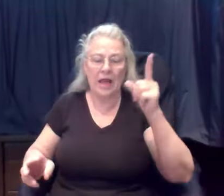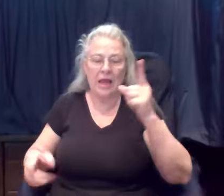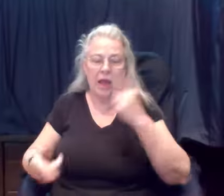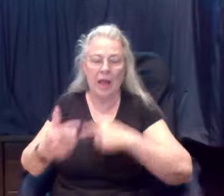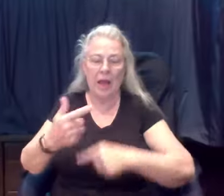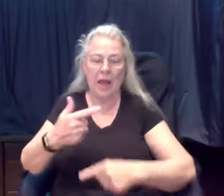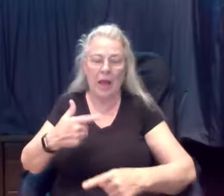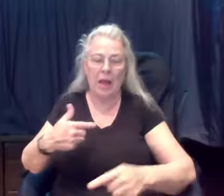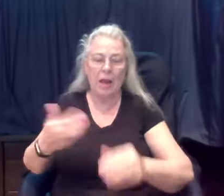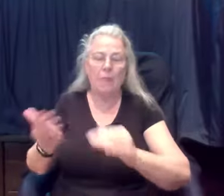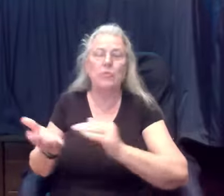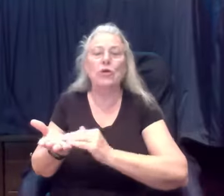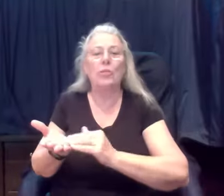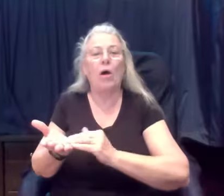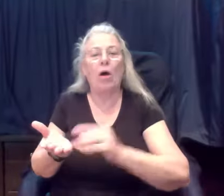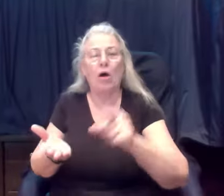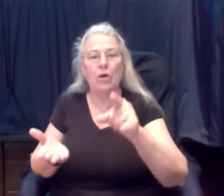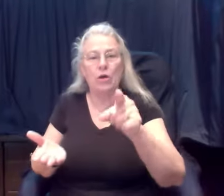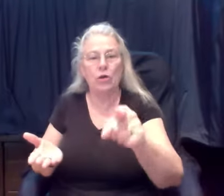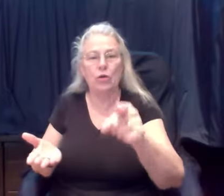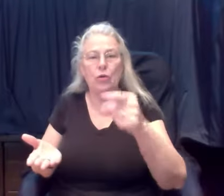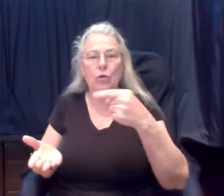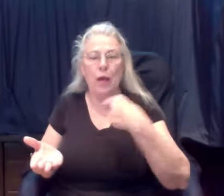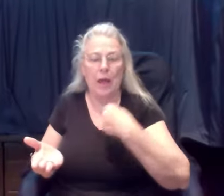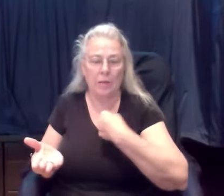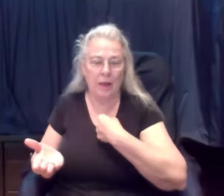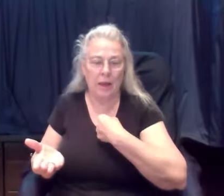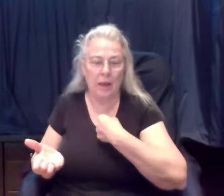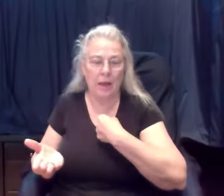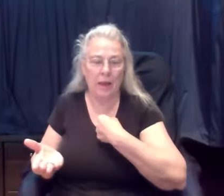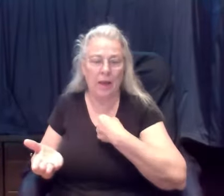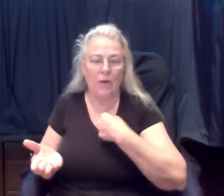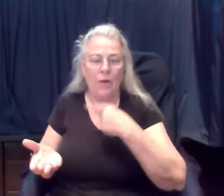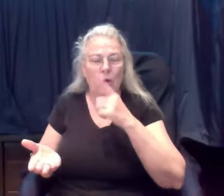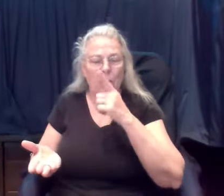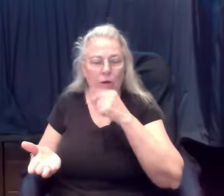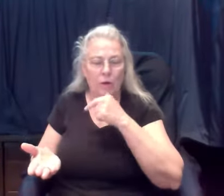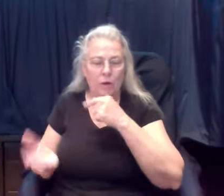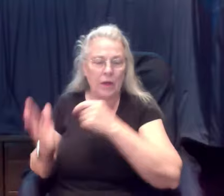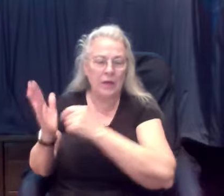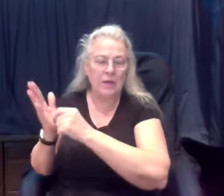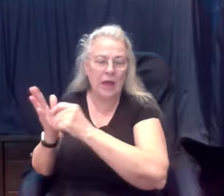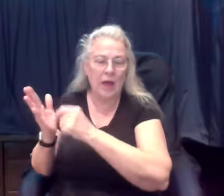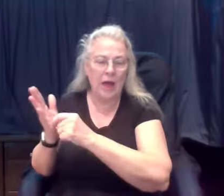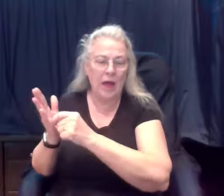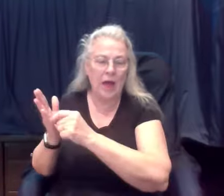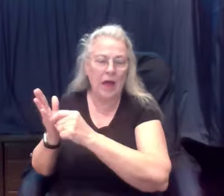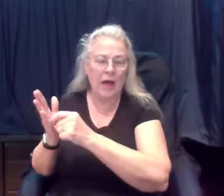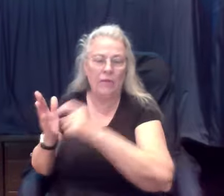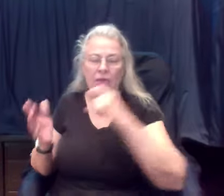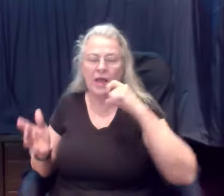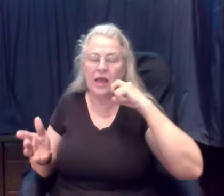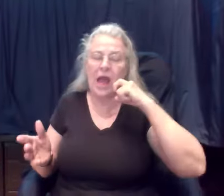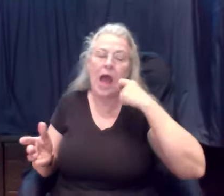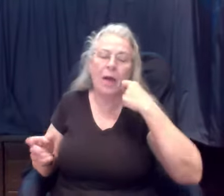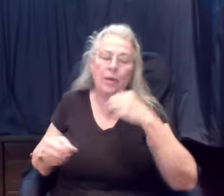came to pardon you and me. Who can count the apples